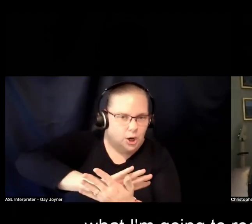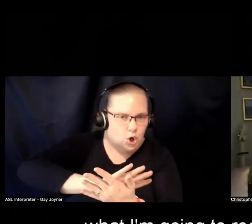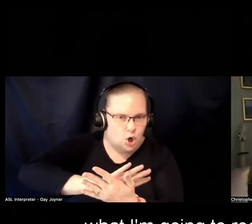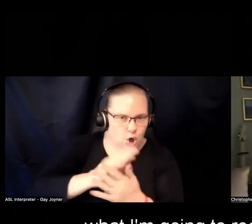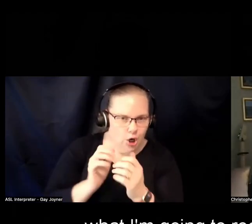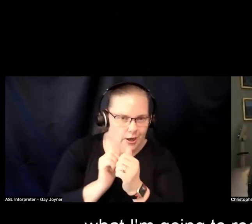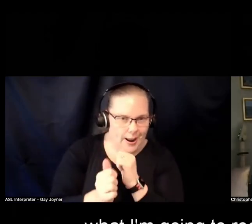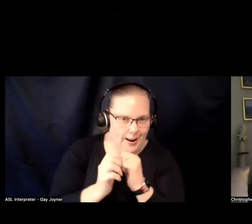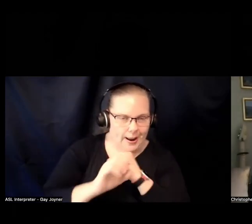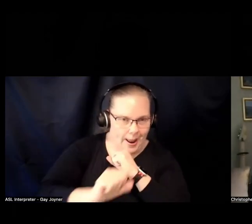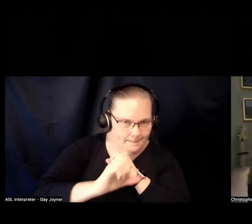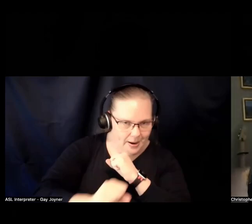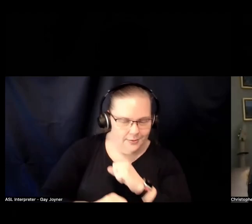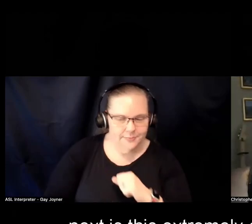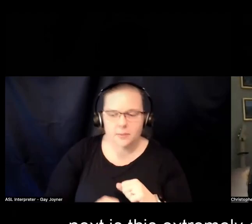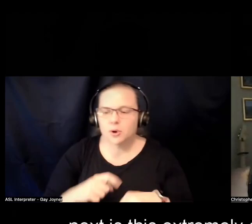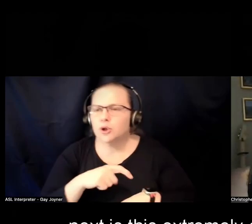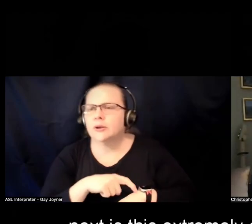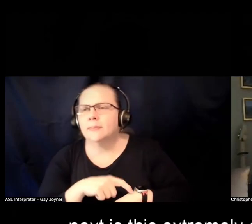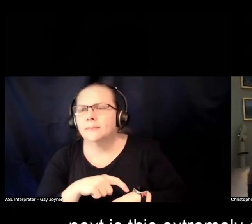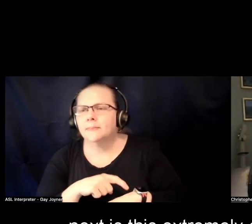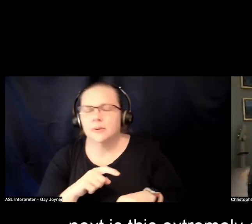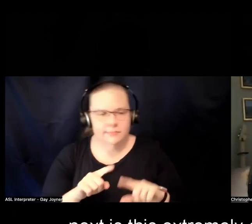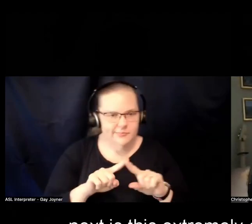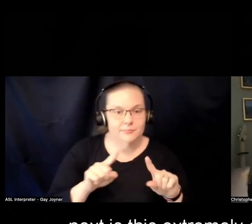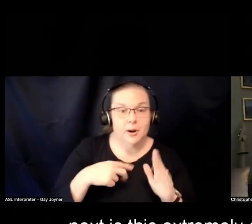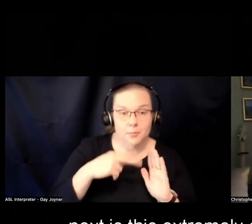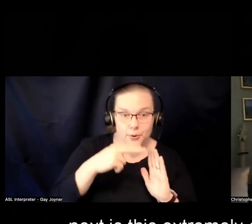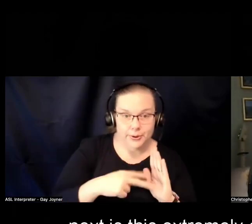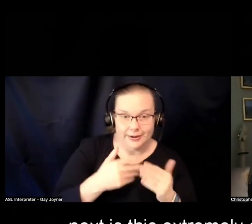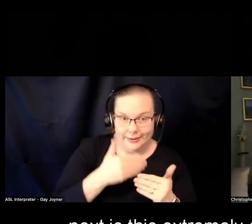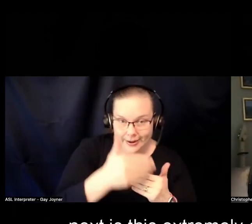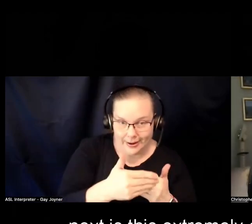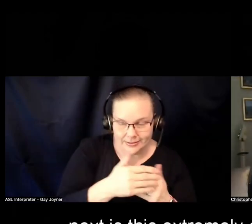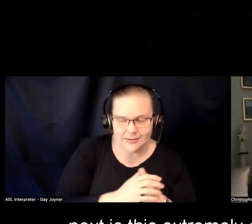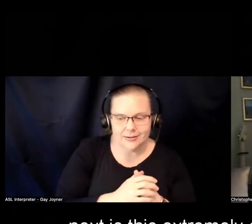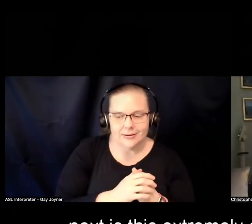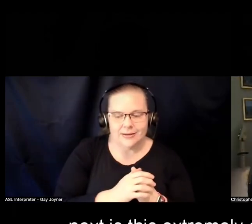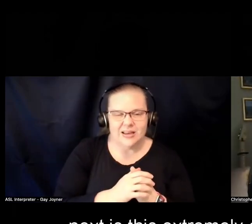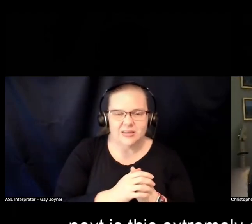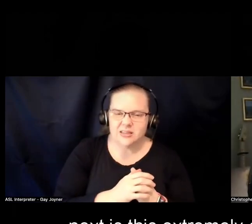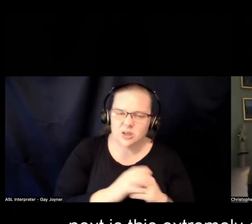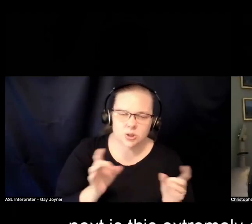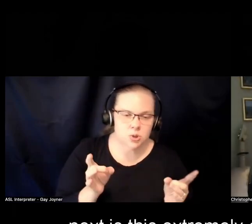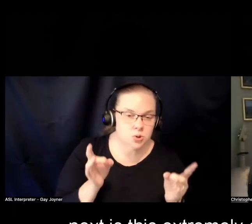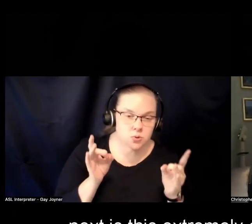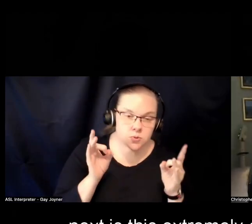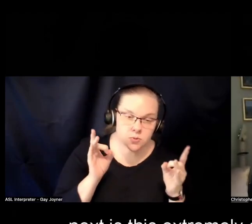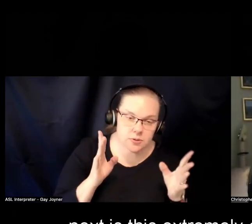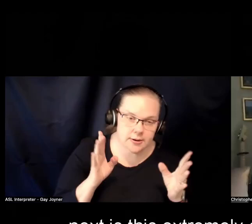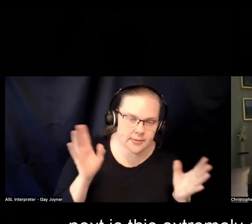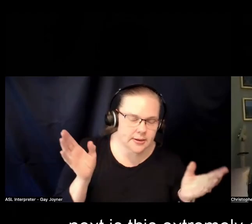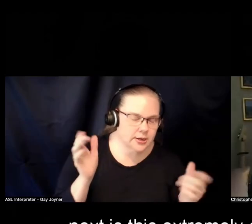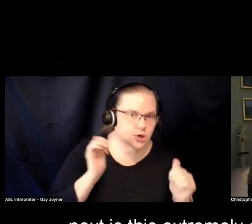looking at my time here, what I'm going to read for you next is this extremely dramatic moment in December